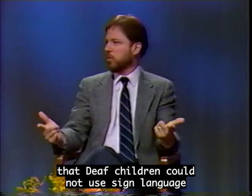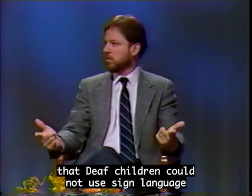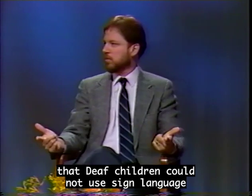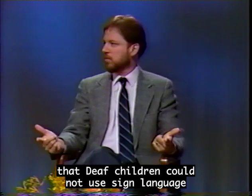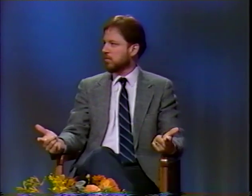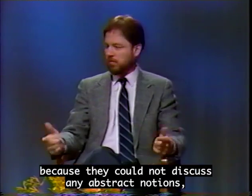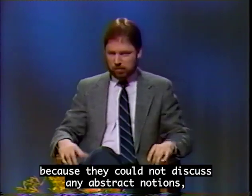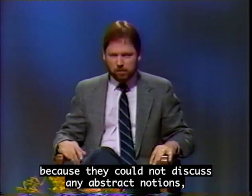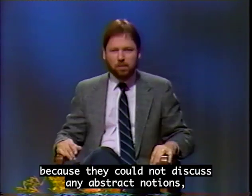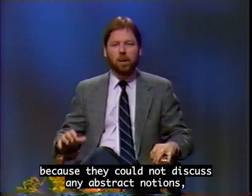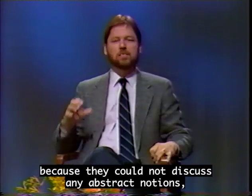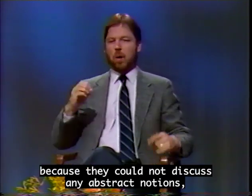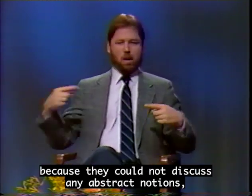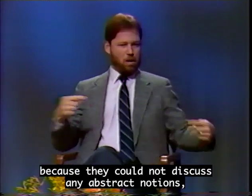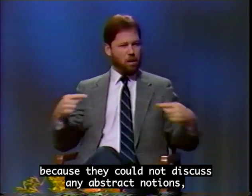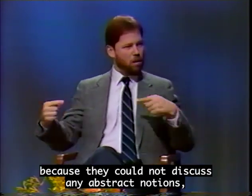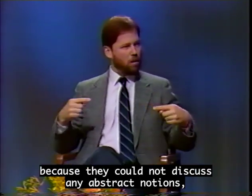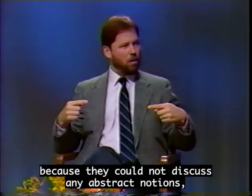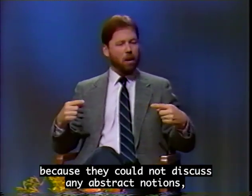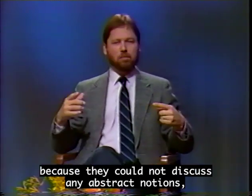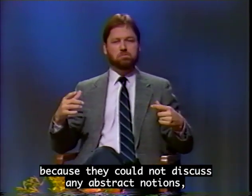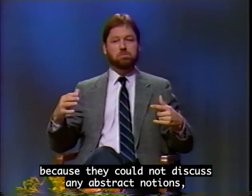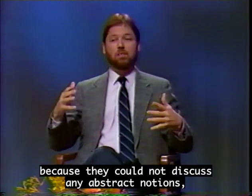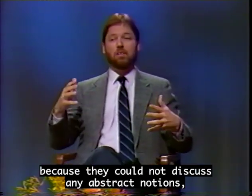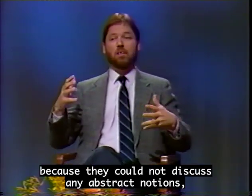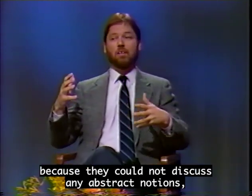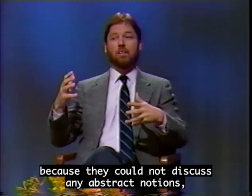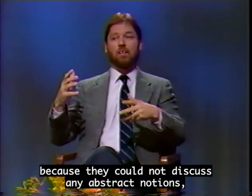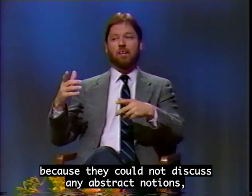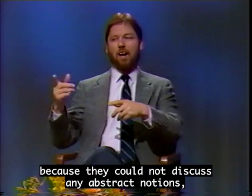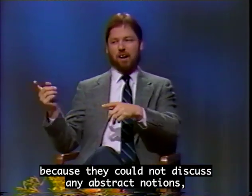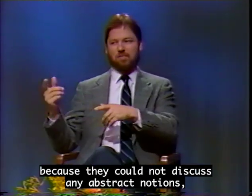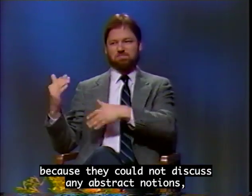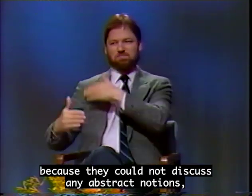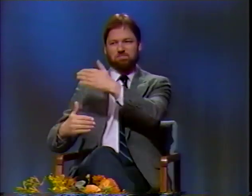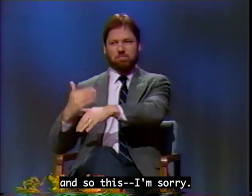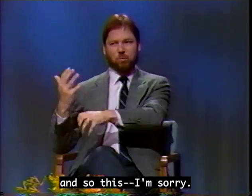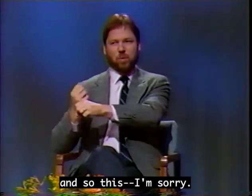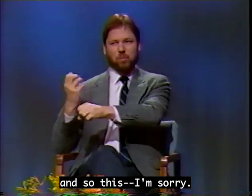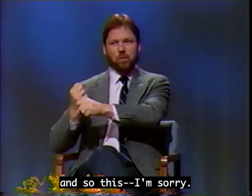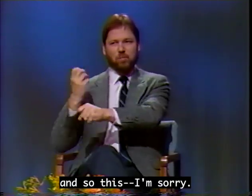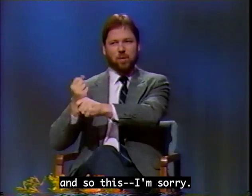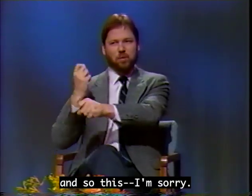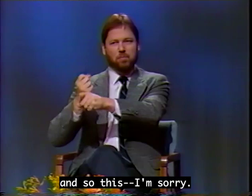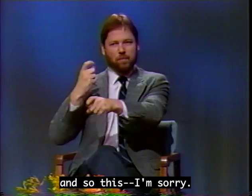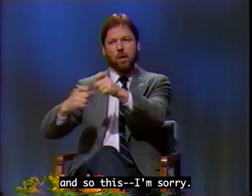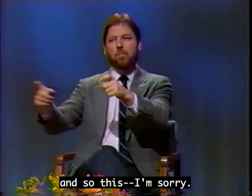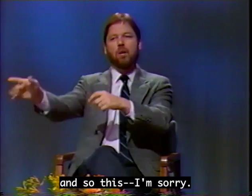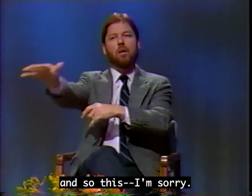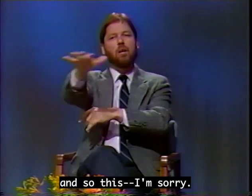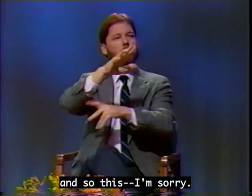use sign language because they could not discuss any abstract notions. And so